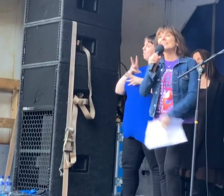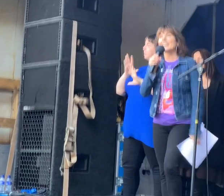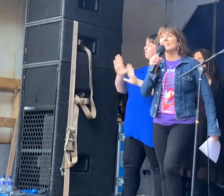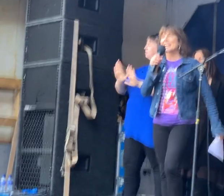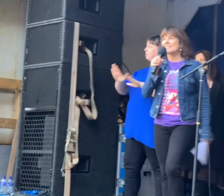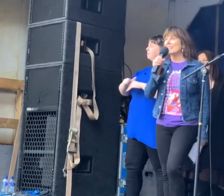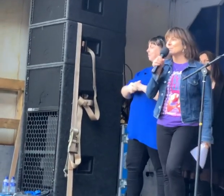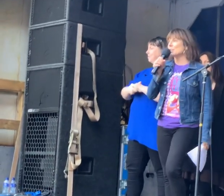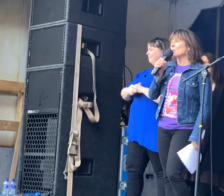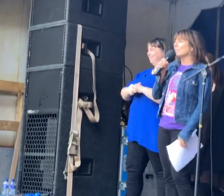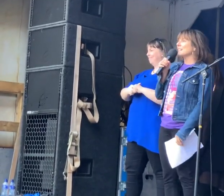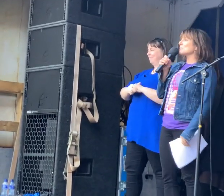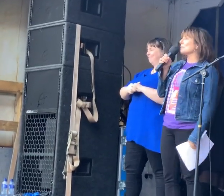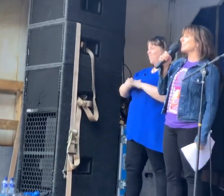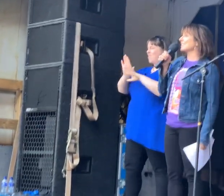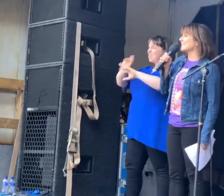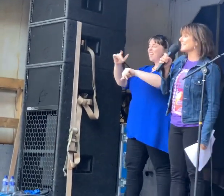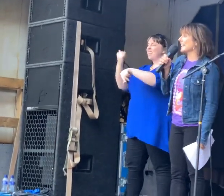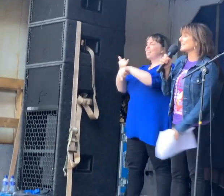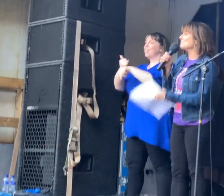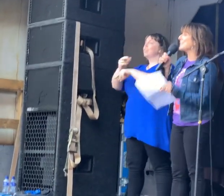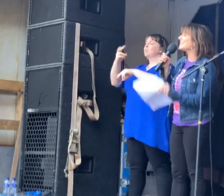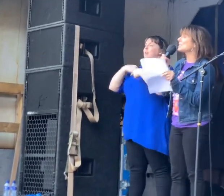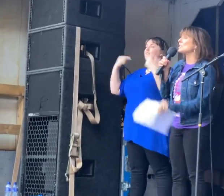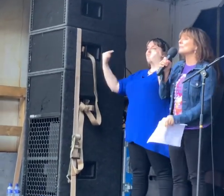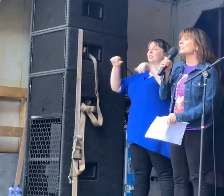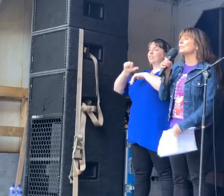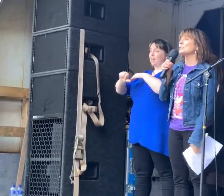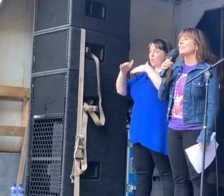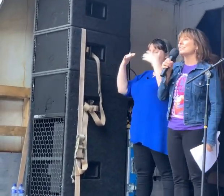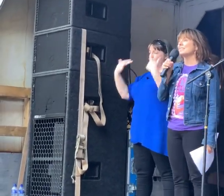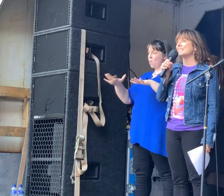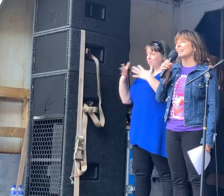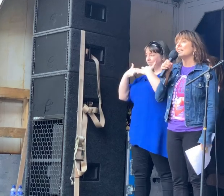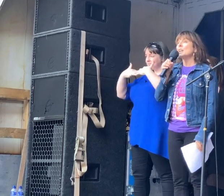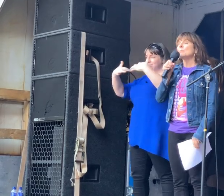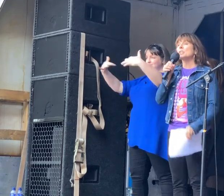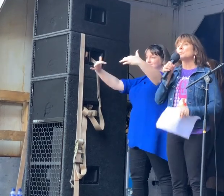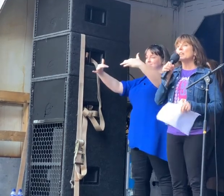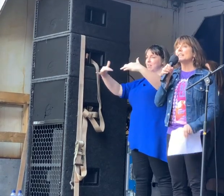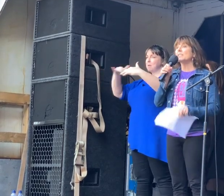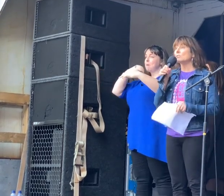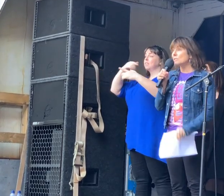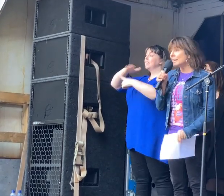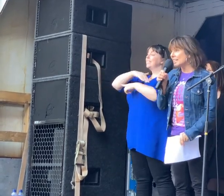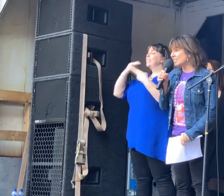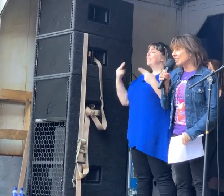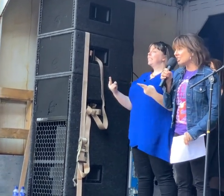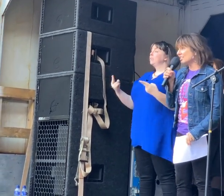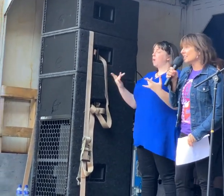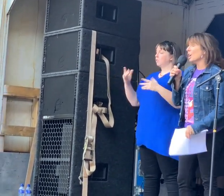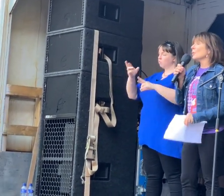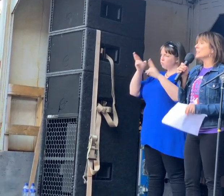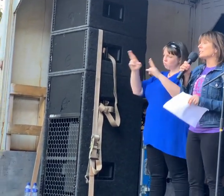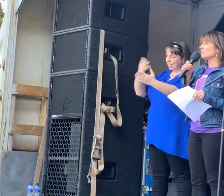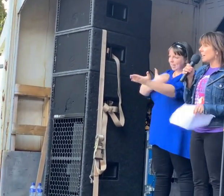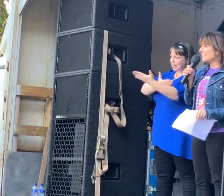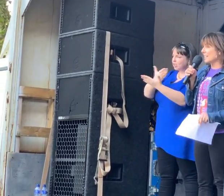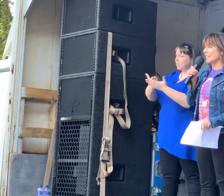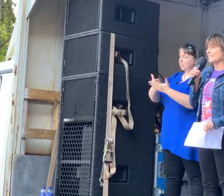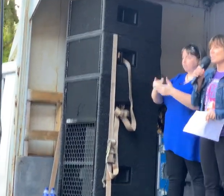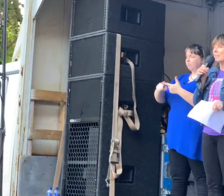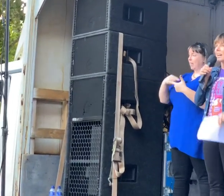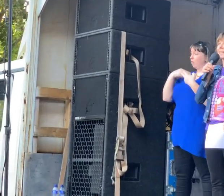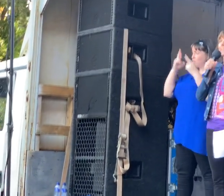But we're not there yet, as we know, and that's why we're here today. It's amazing so many of you are here today, because we need the right legislation, we need the